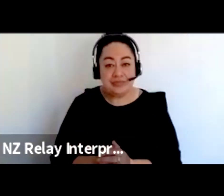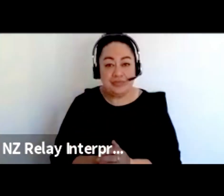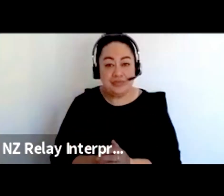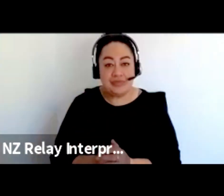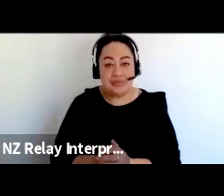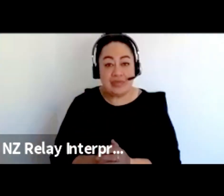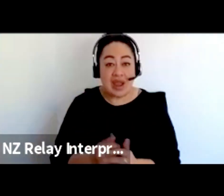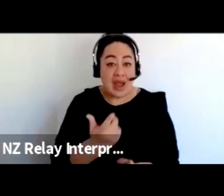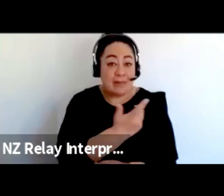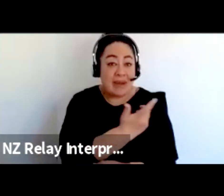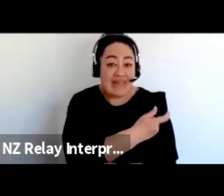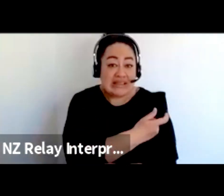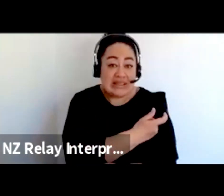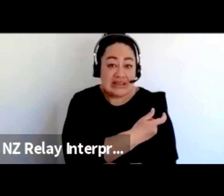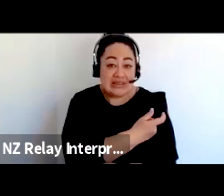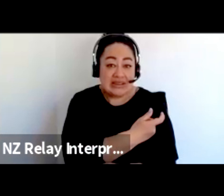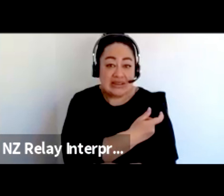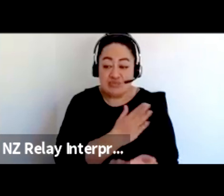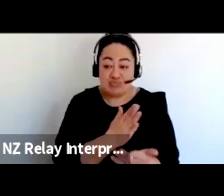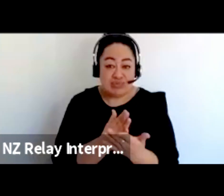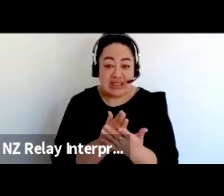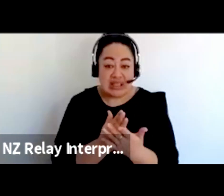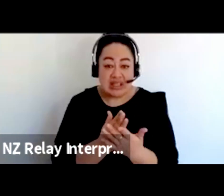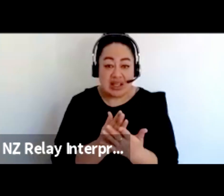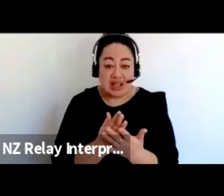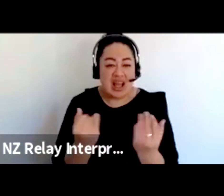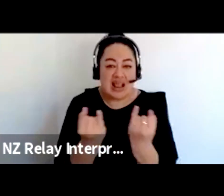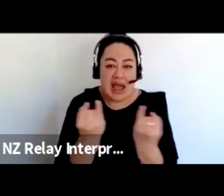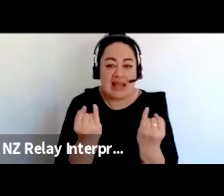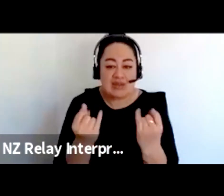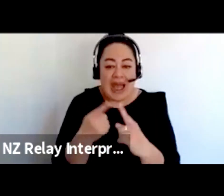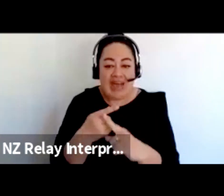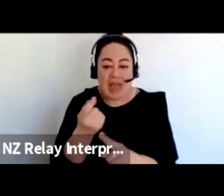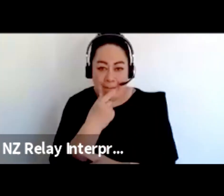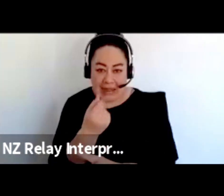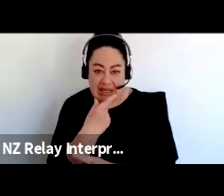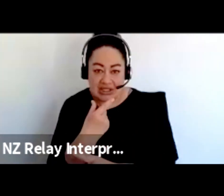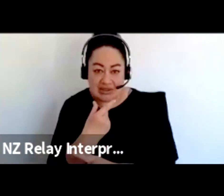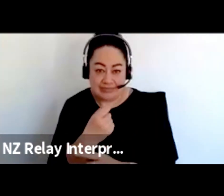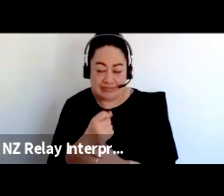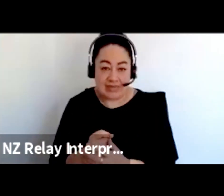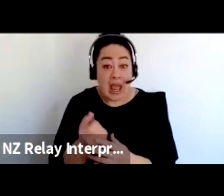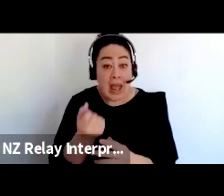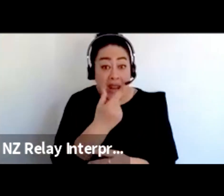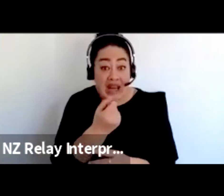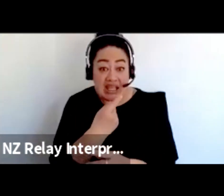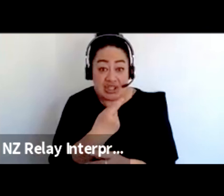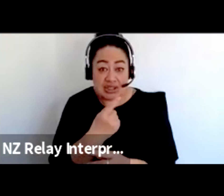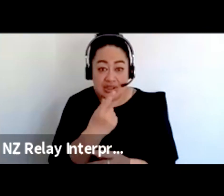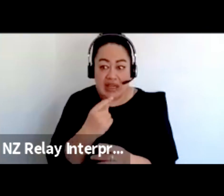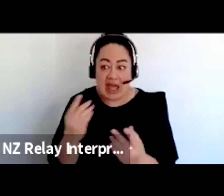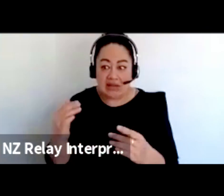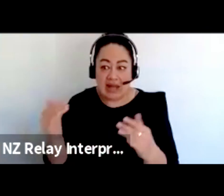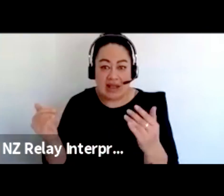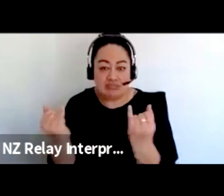vaccines don't tend to interact with any medications. Medications can interact with one tablet can affect